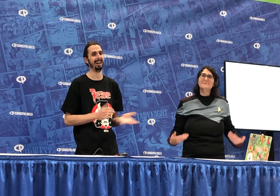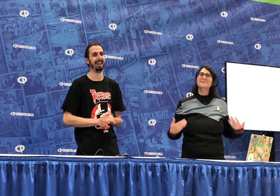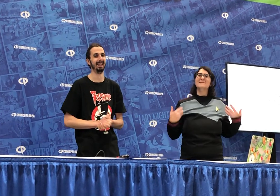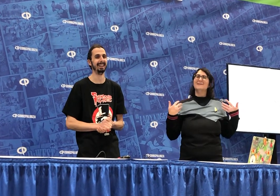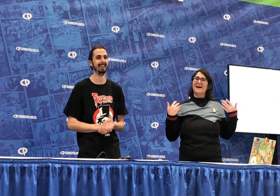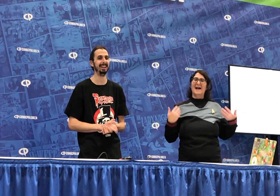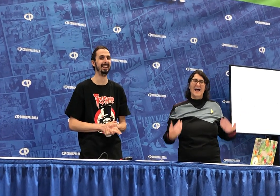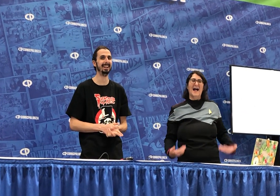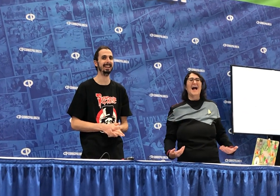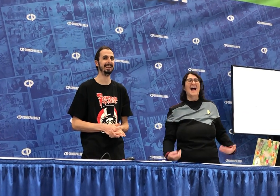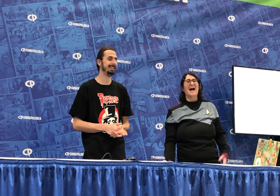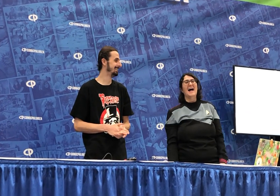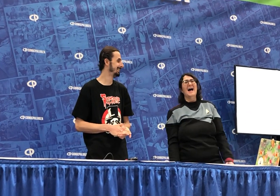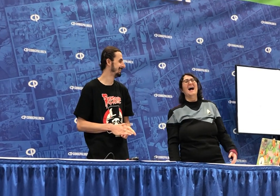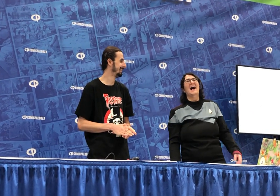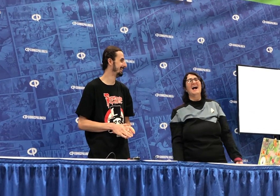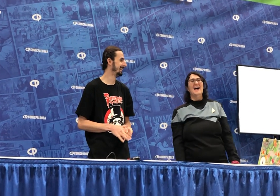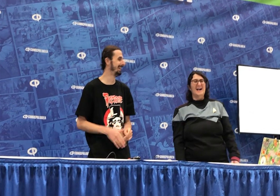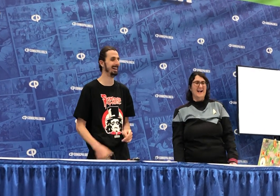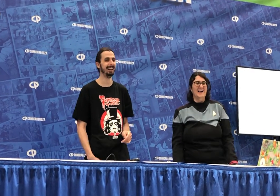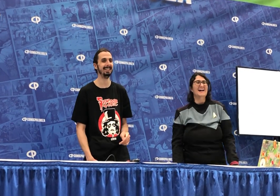Obviously you can see one of my favorite fandoms, right?